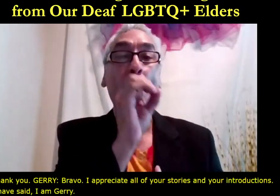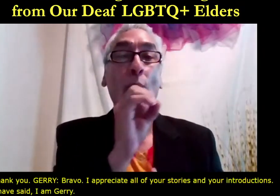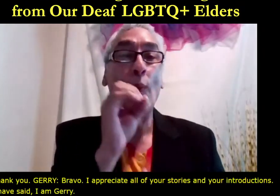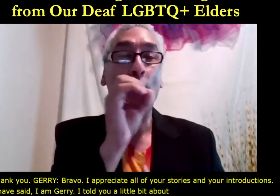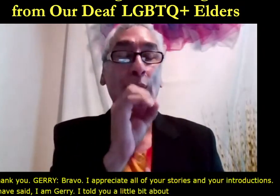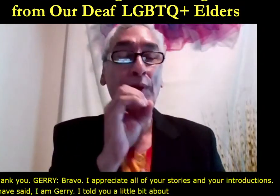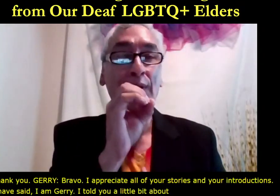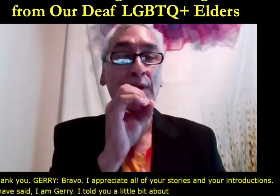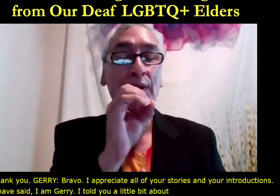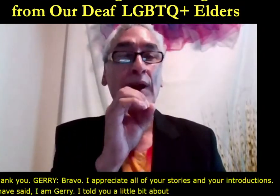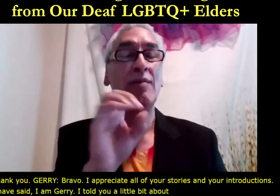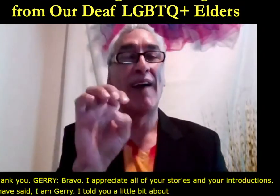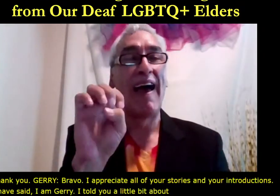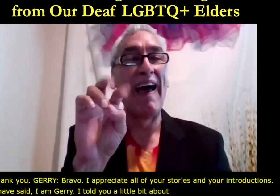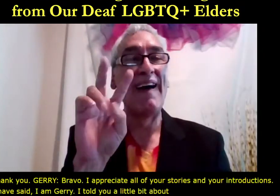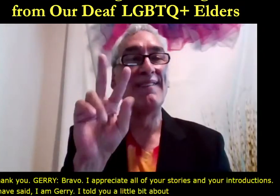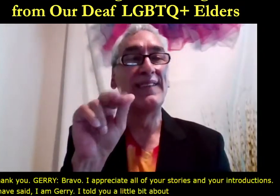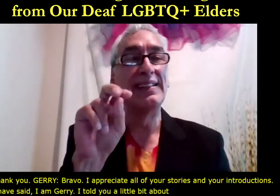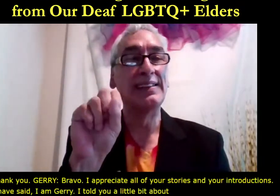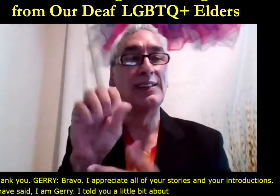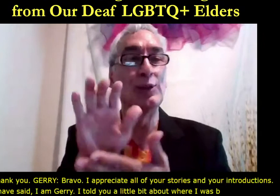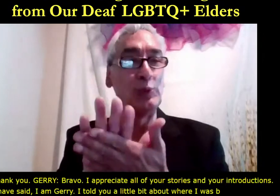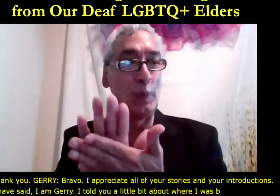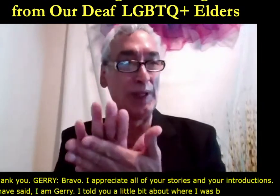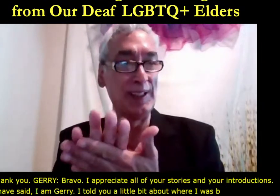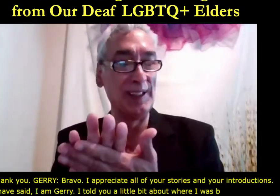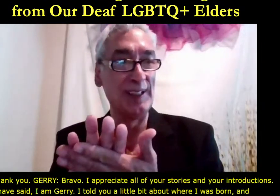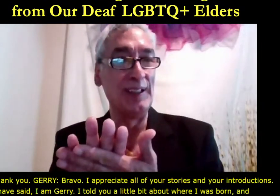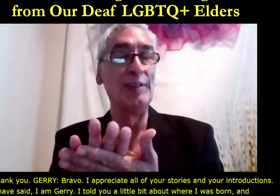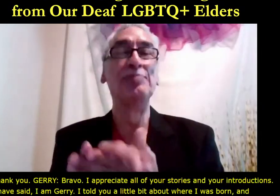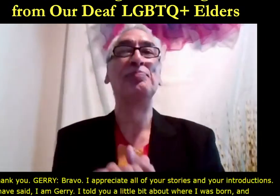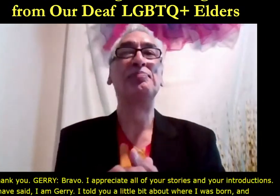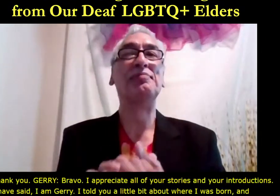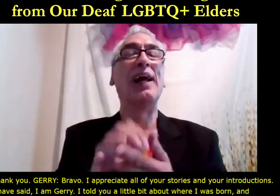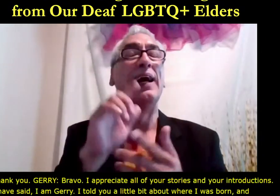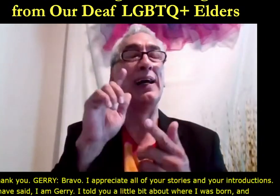a little bit more background i went to an oral school and at the evans school